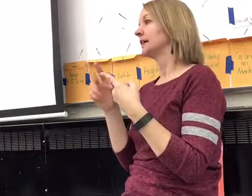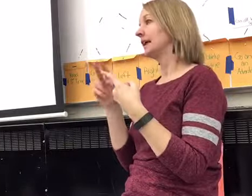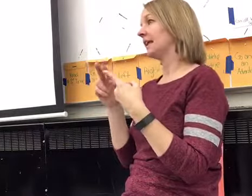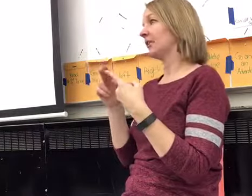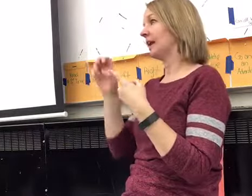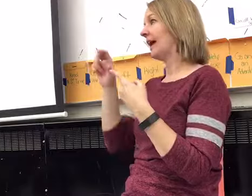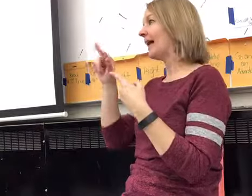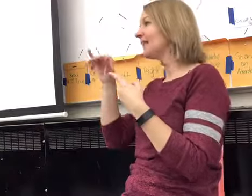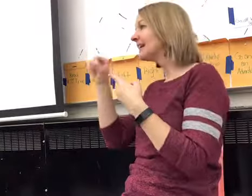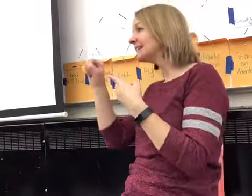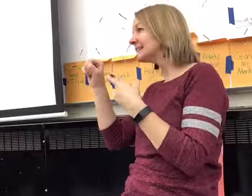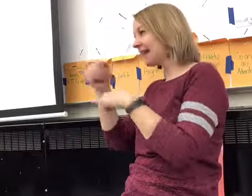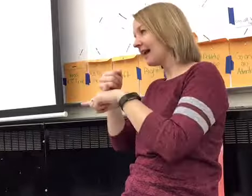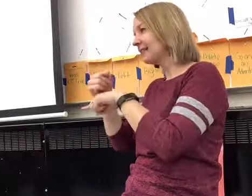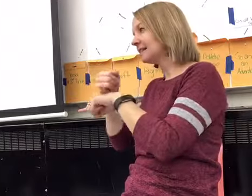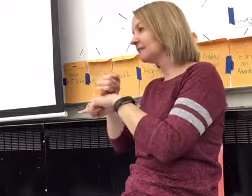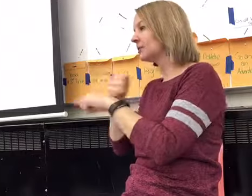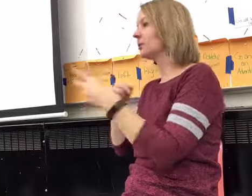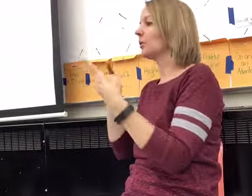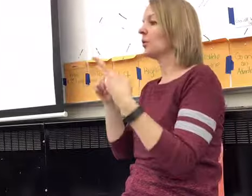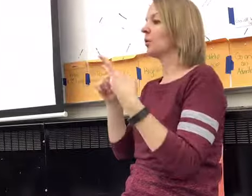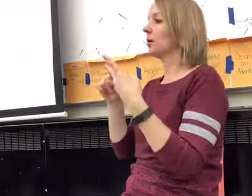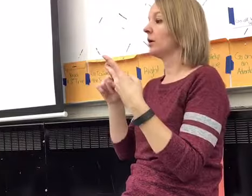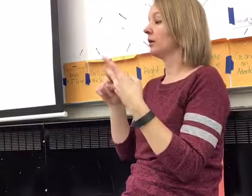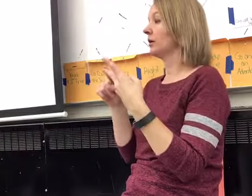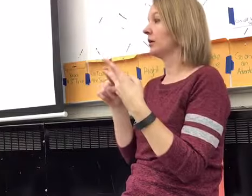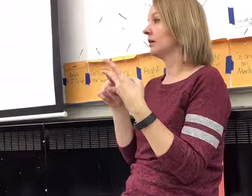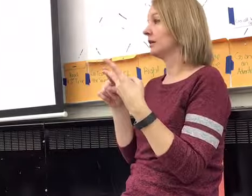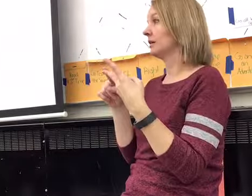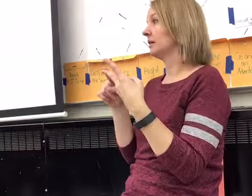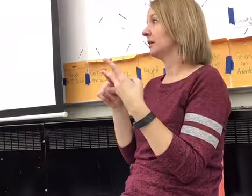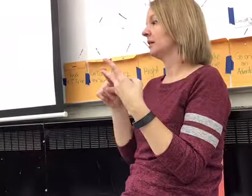Island or they are going to go to Angel Island. And if you will